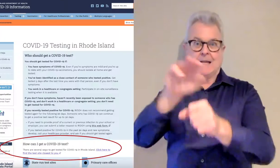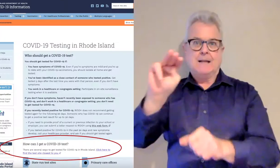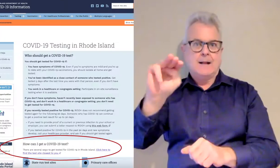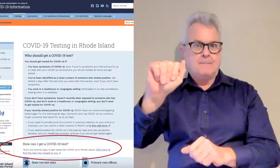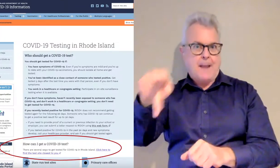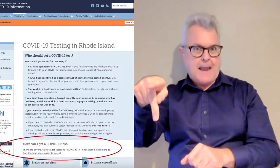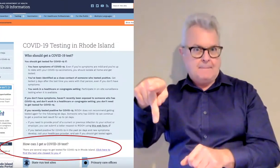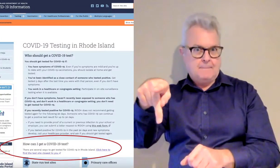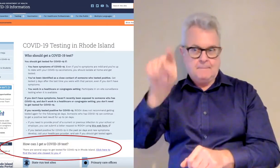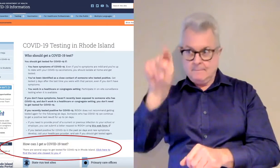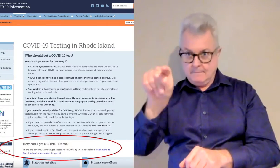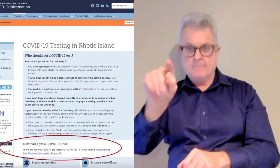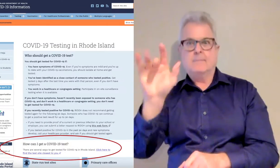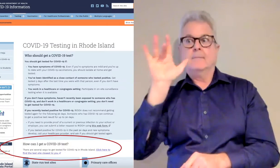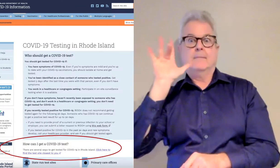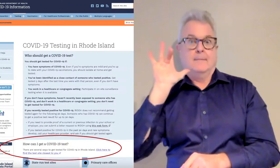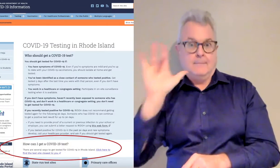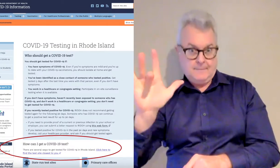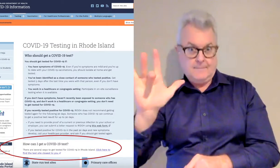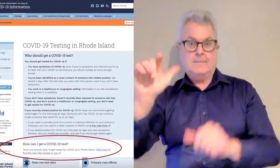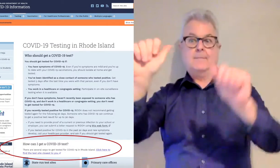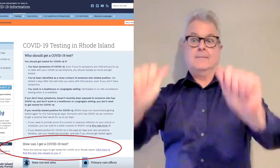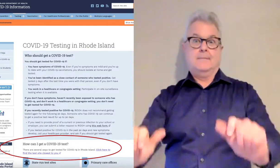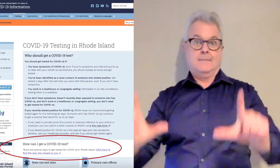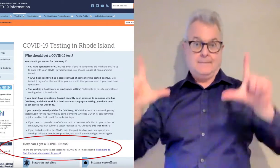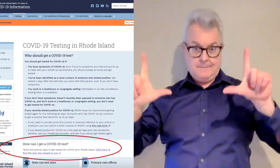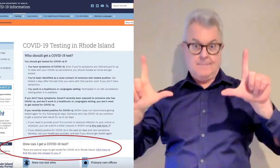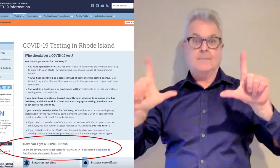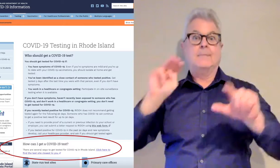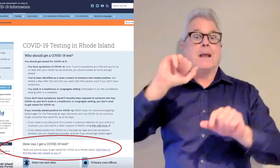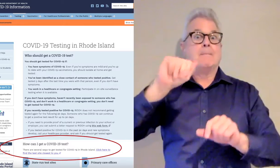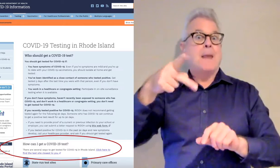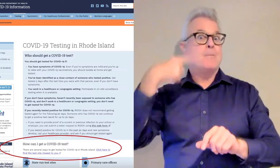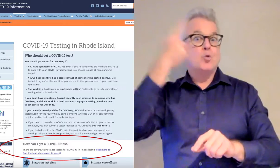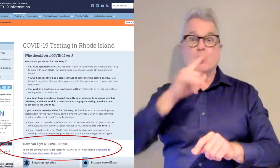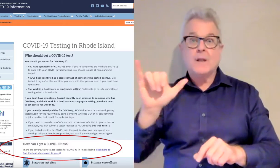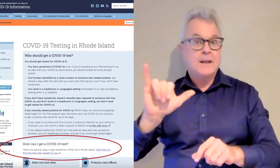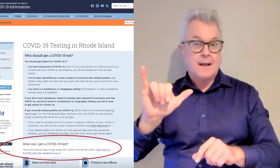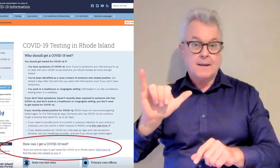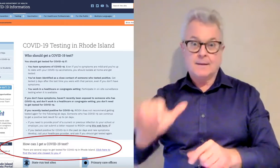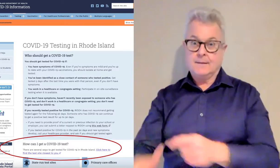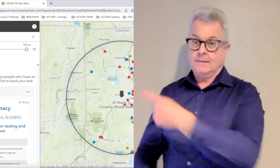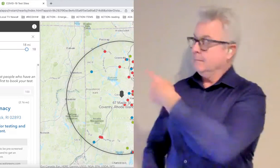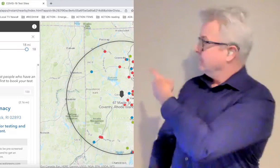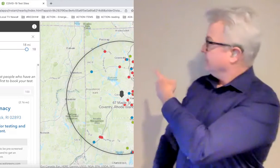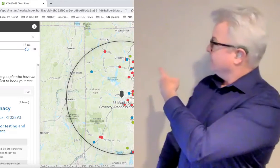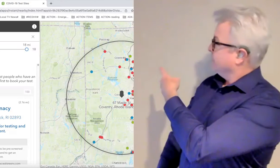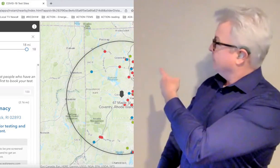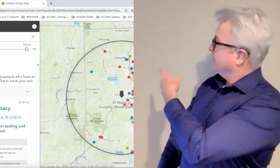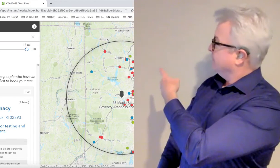test, it'll give you an area map. You click on that map, and that map will look what is